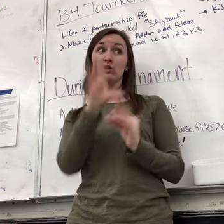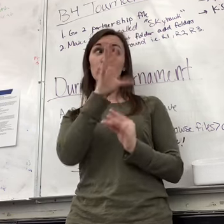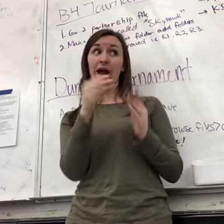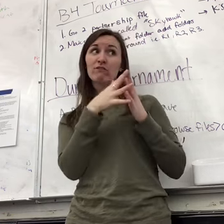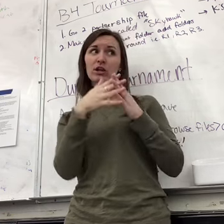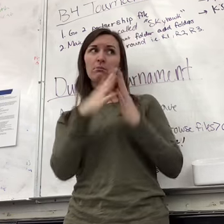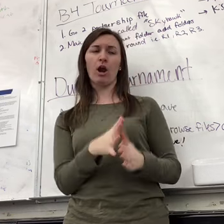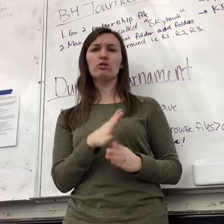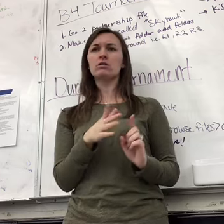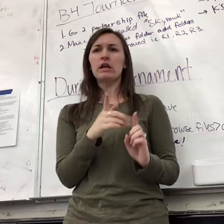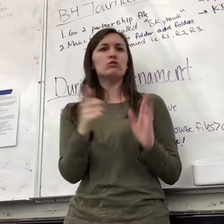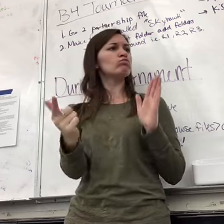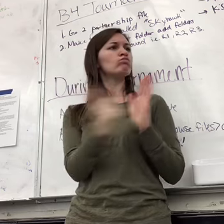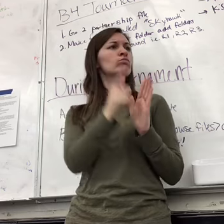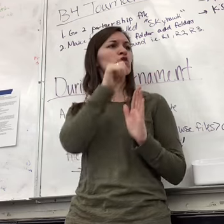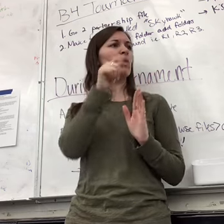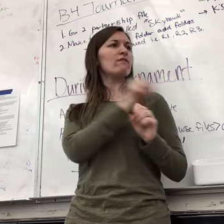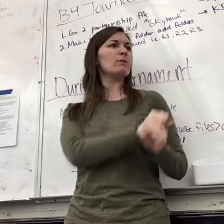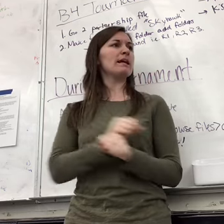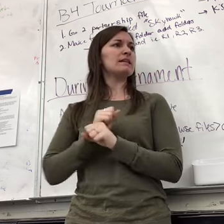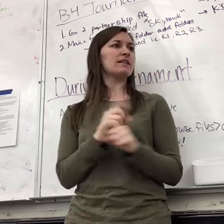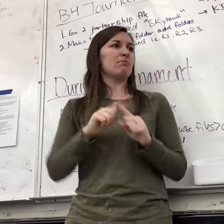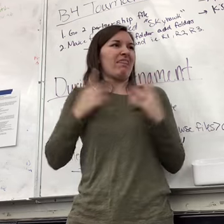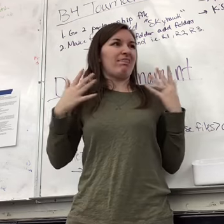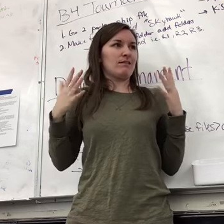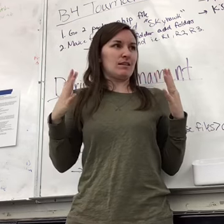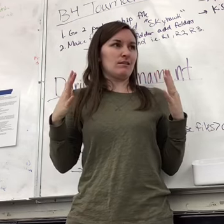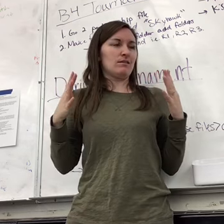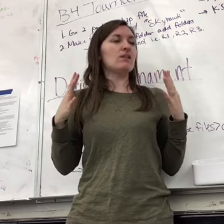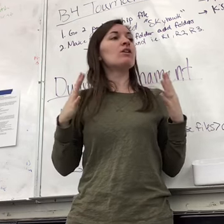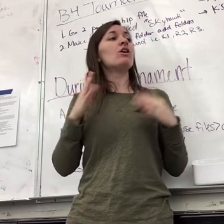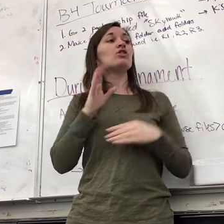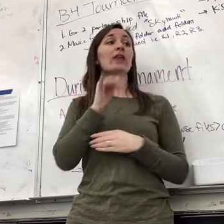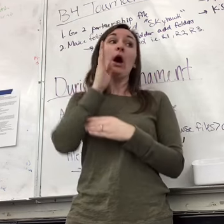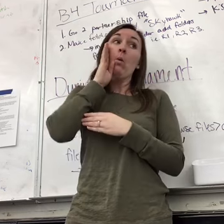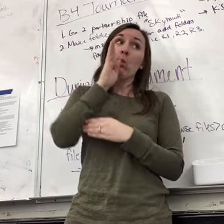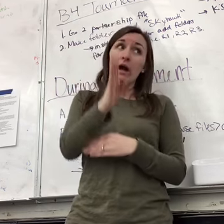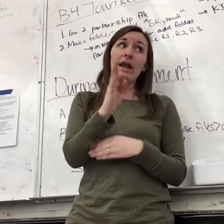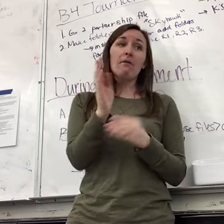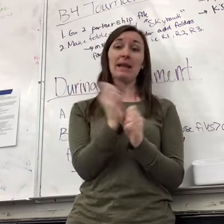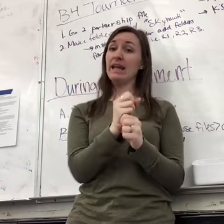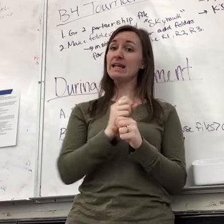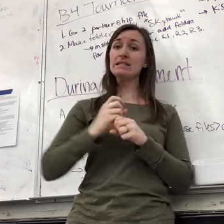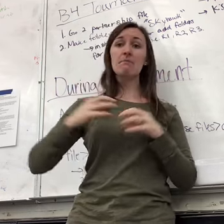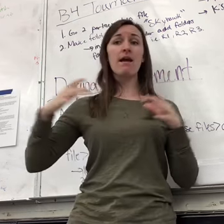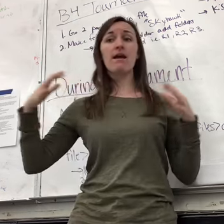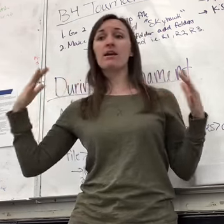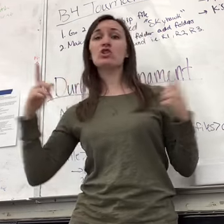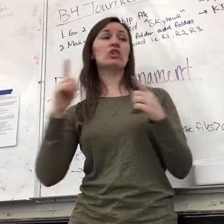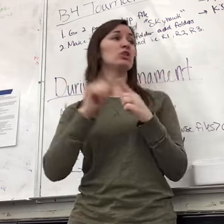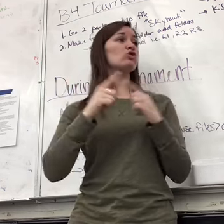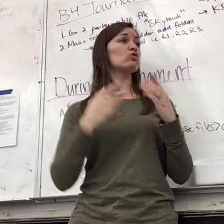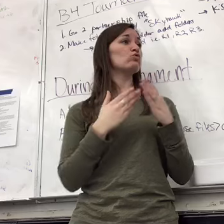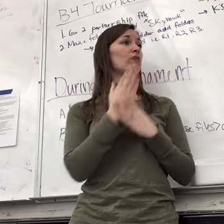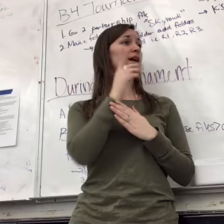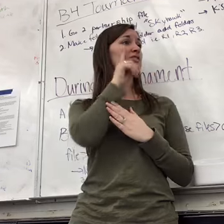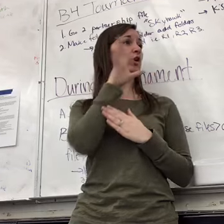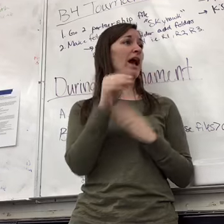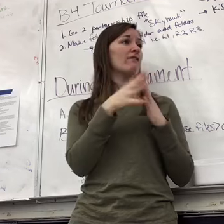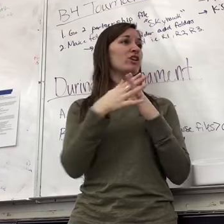Act of 1866 would have been a great example of massive expansion of rights, but unfortunately it gets vetoed, and we don't have the Civil Rights